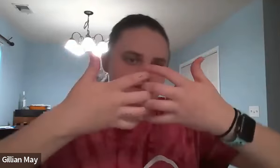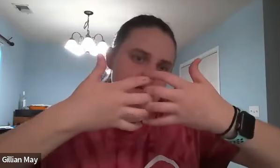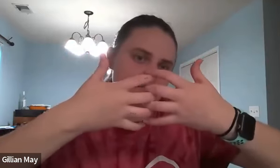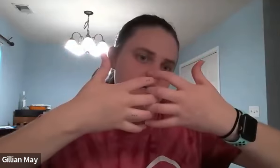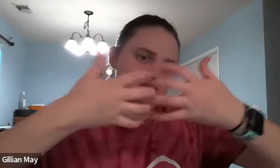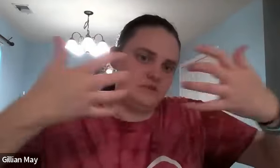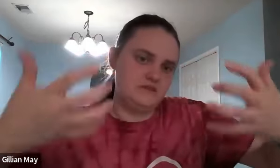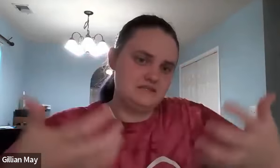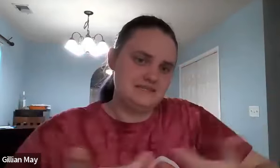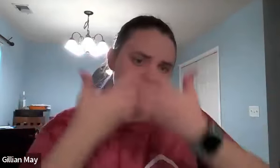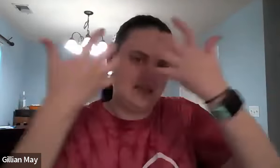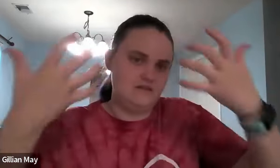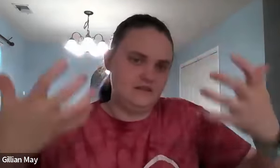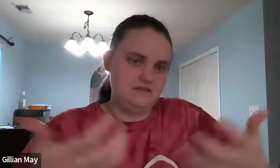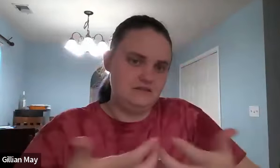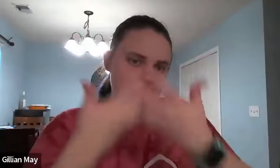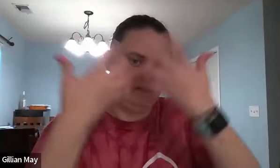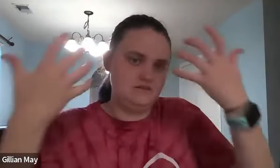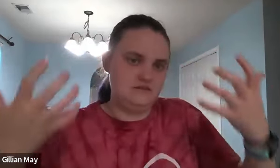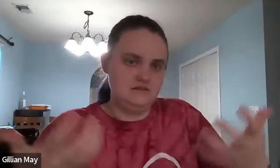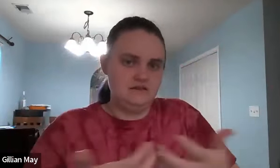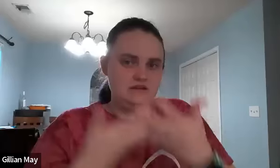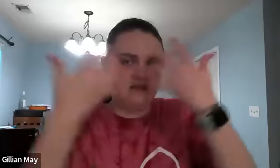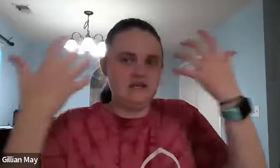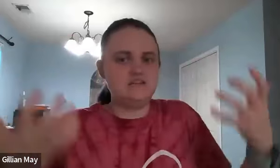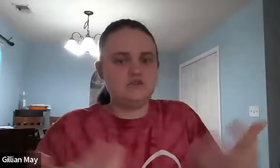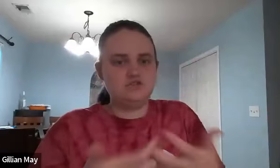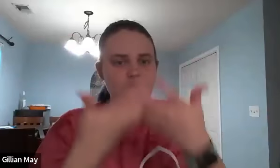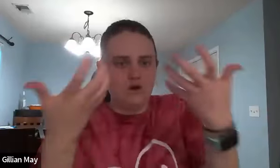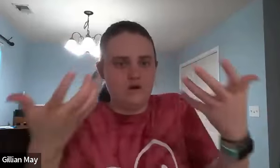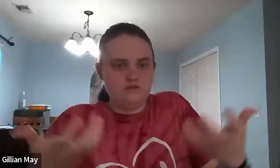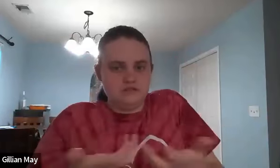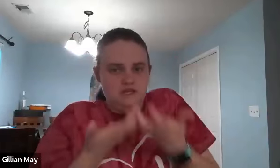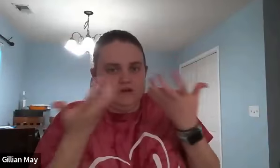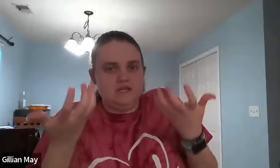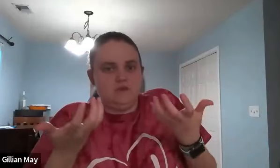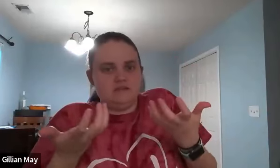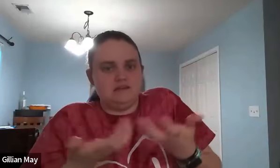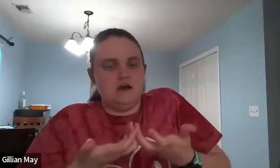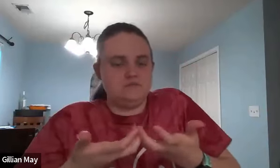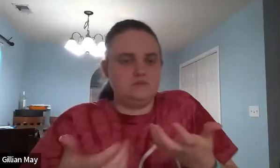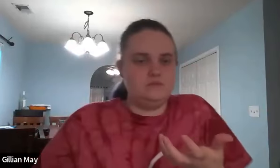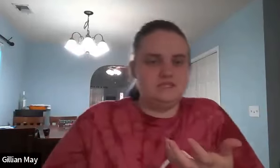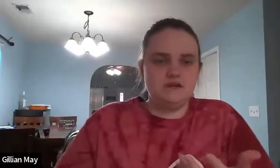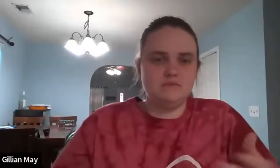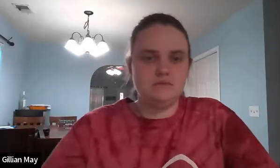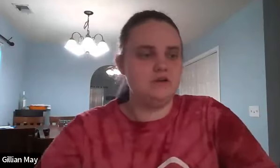see how mine ends up like this? Salad. And it's like those tongs, and you want to keep your hands up. So let me see if I can make a